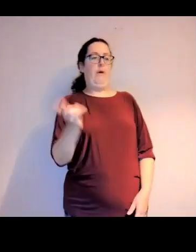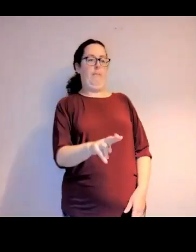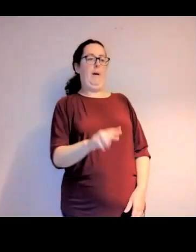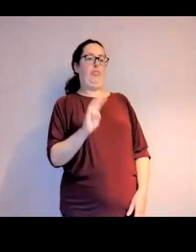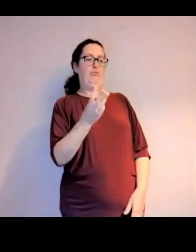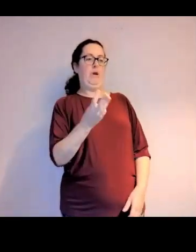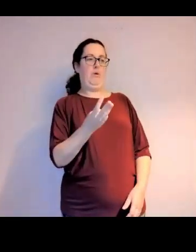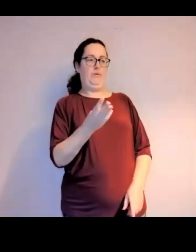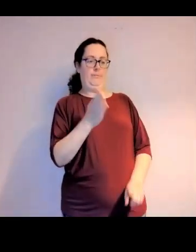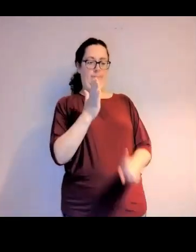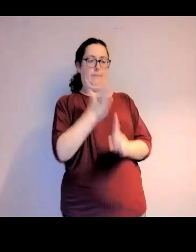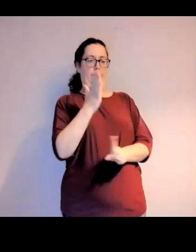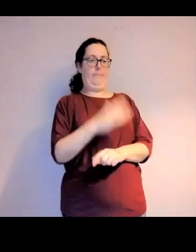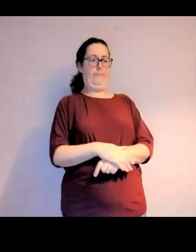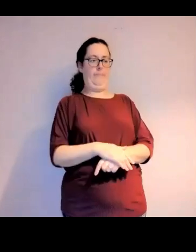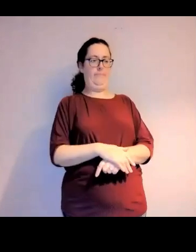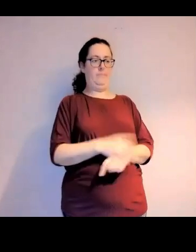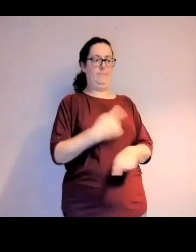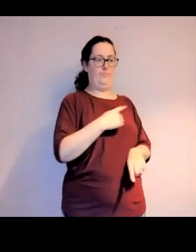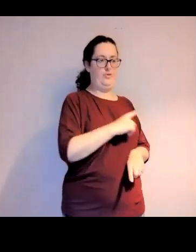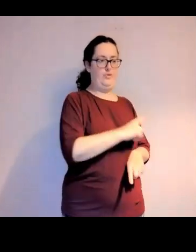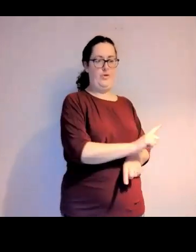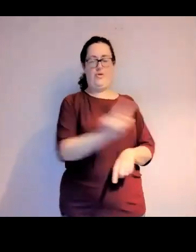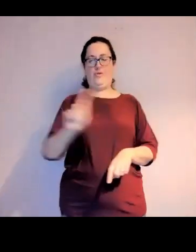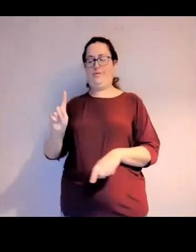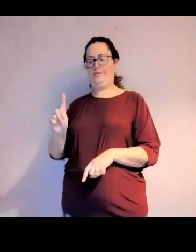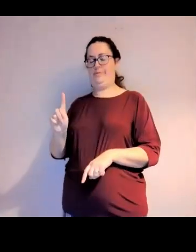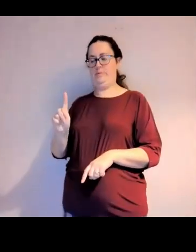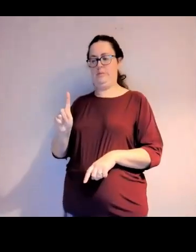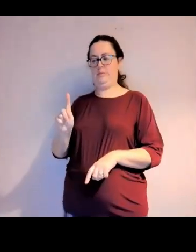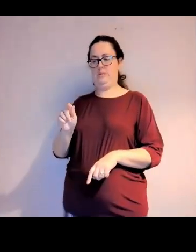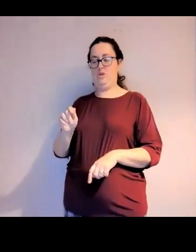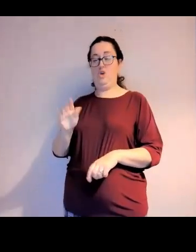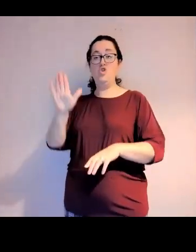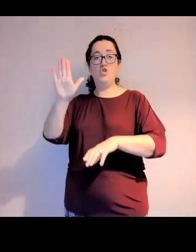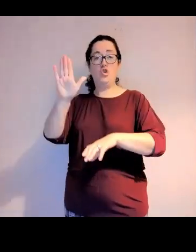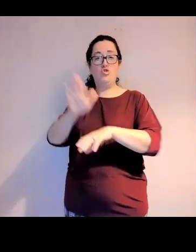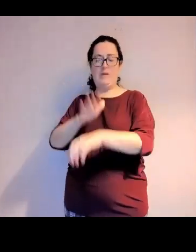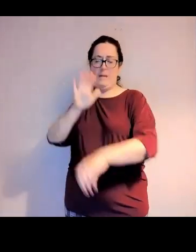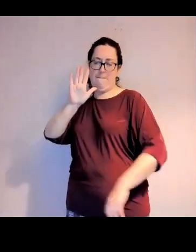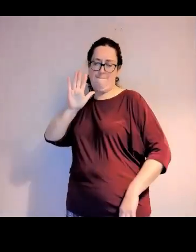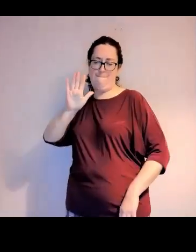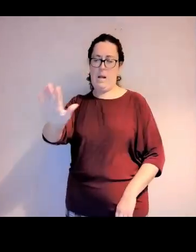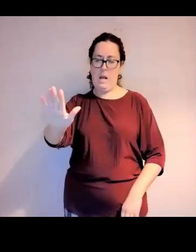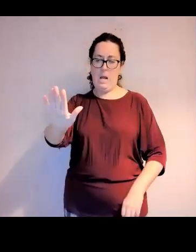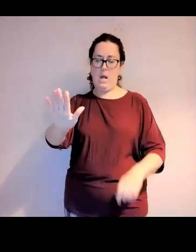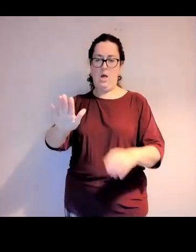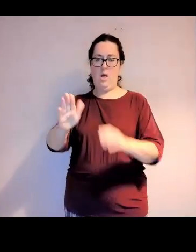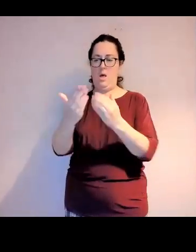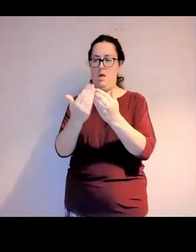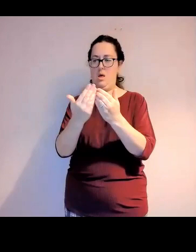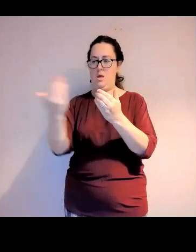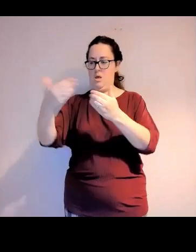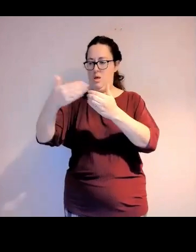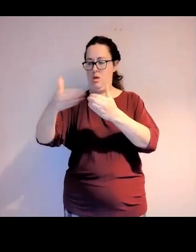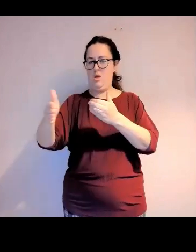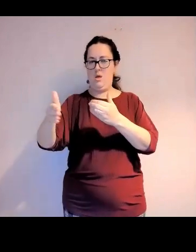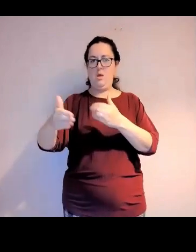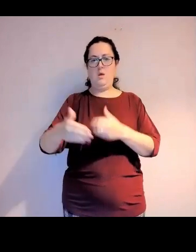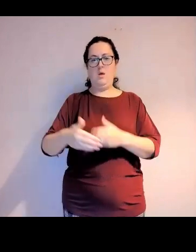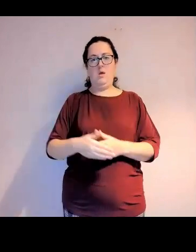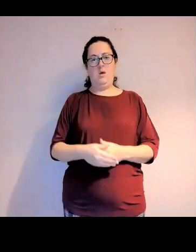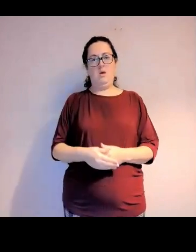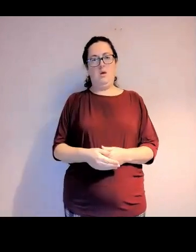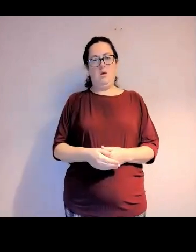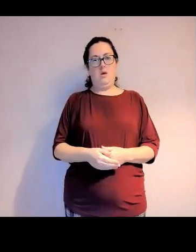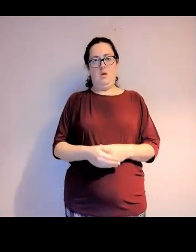say sharply as I turn on my heels. I press the green exit button. What the hell?